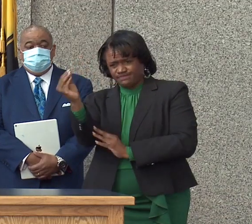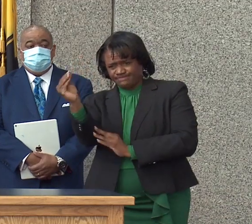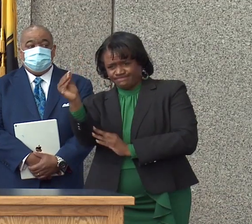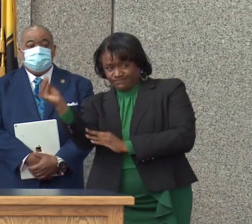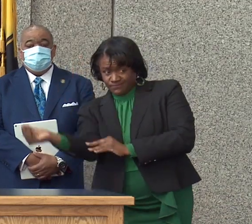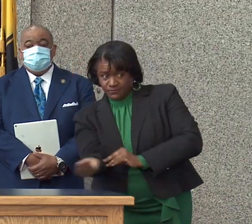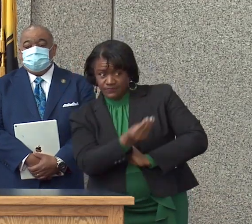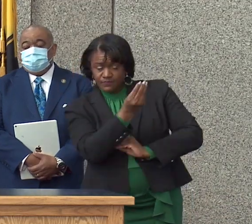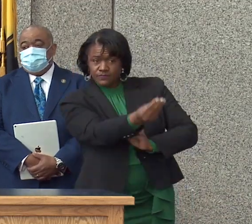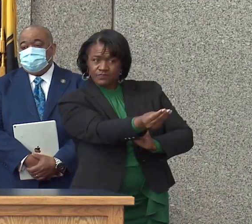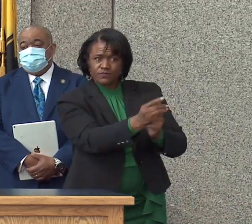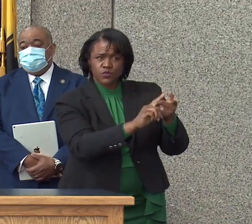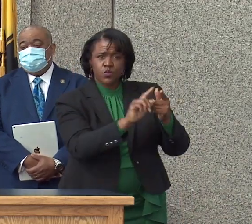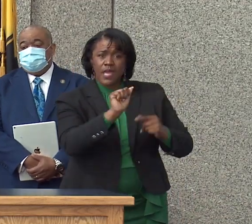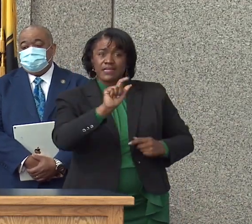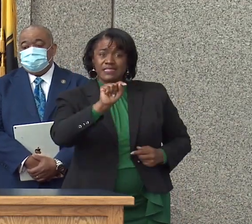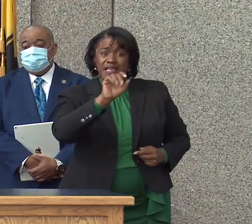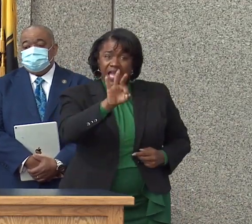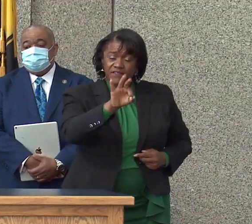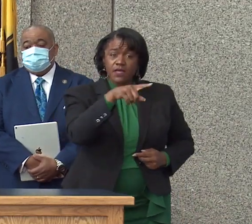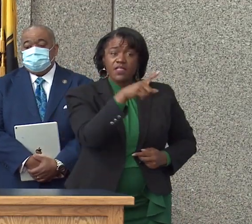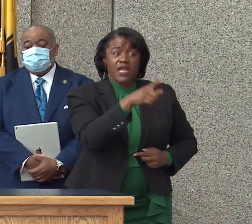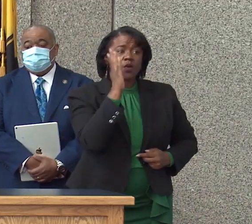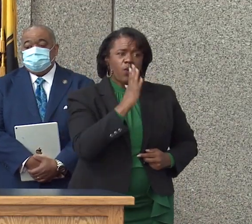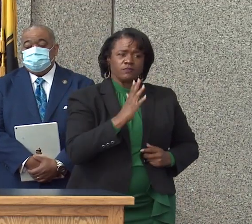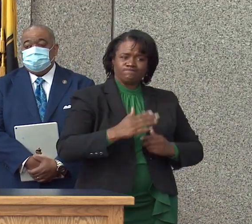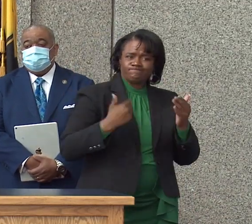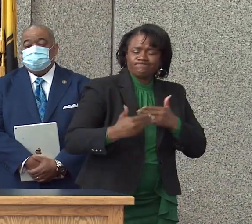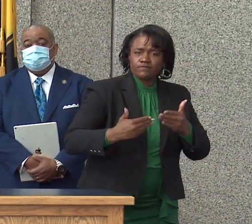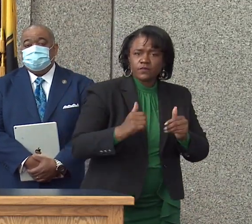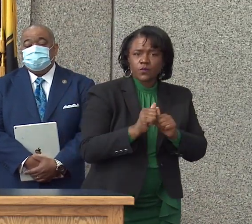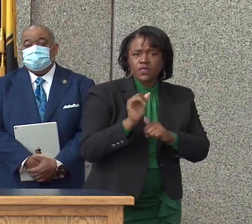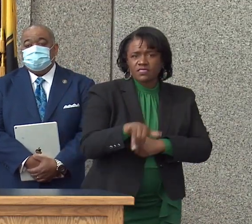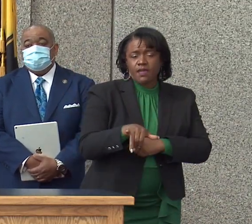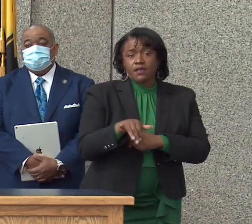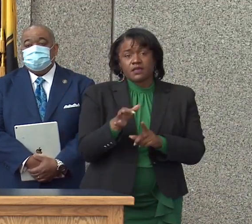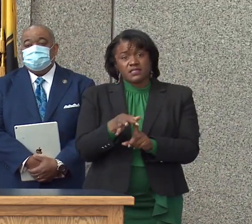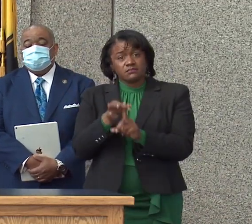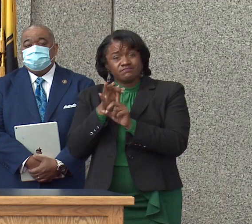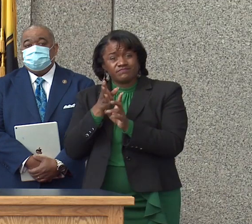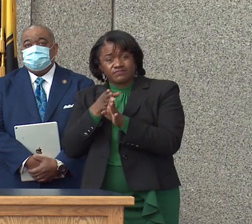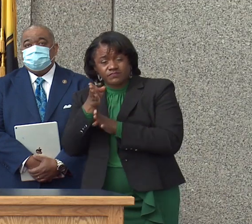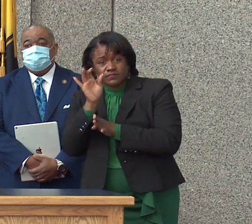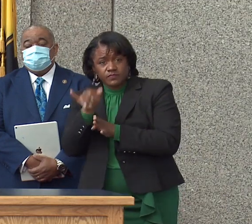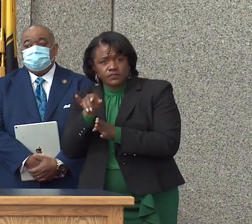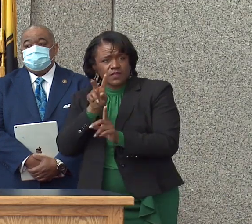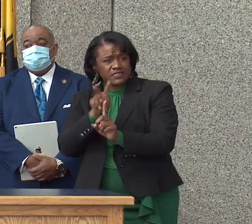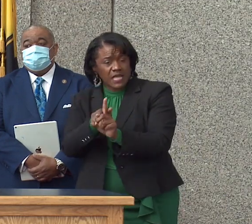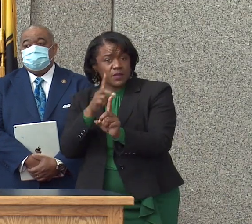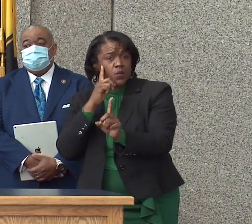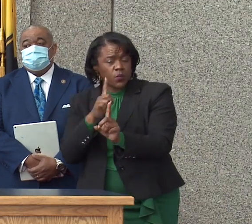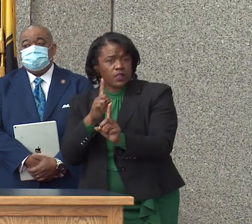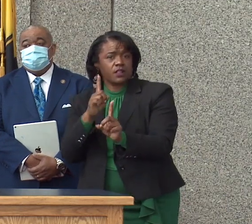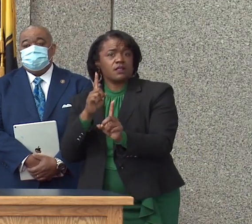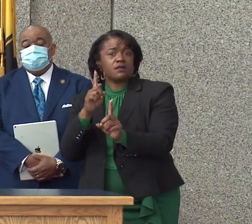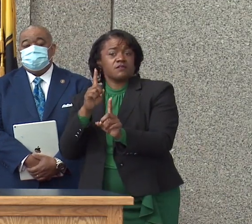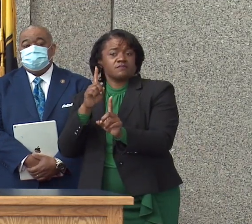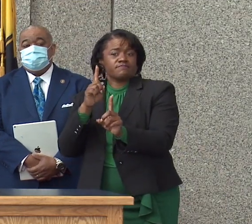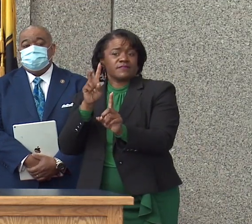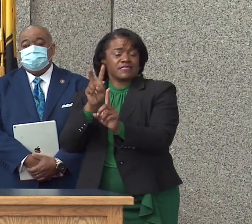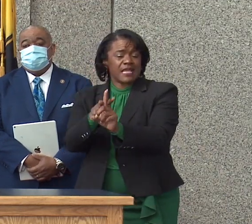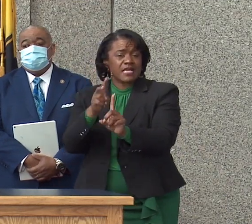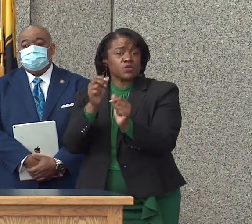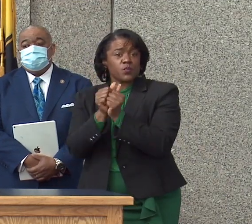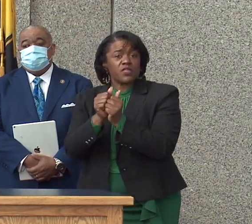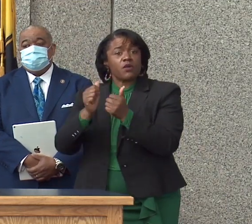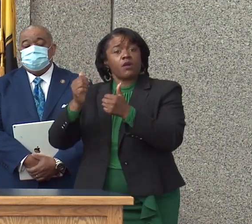partners like the ATF to take them across the finish line. The specialized assignment of detectives will be specifically tasked with